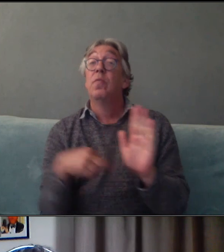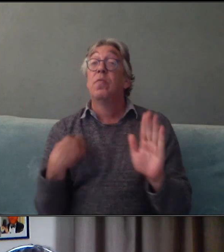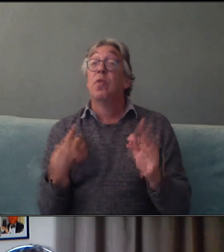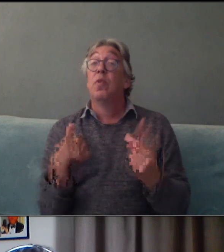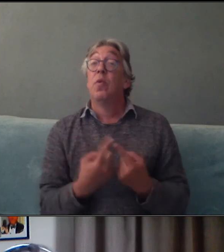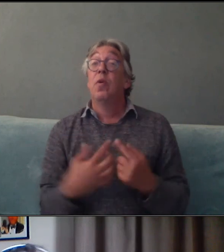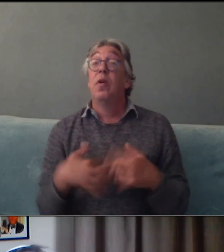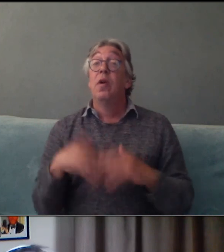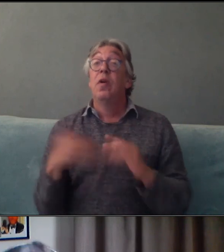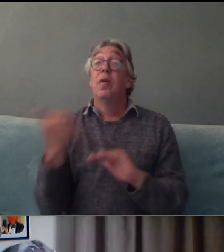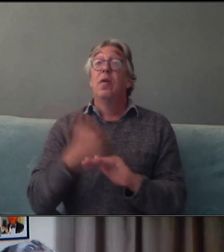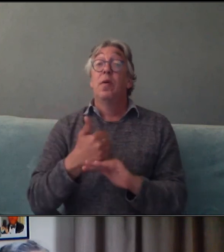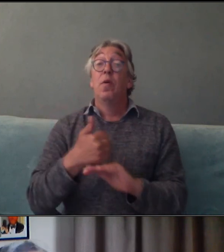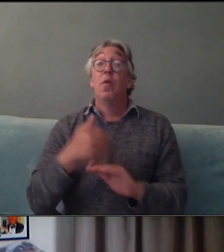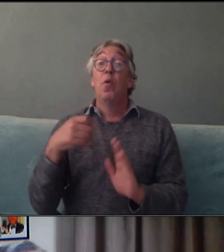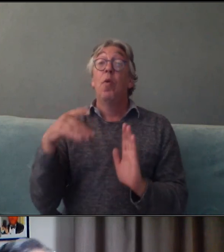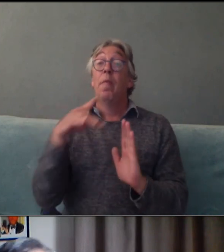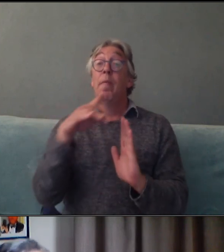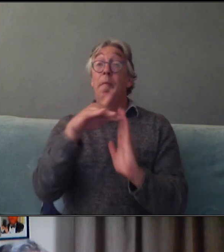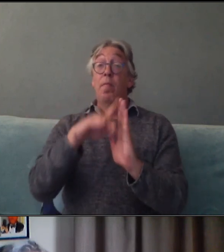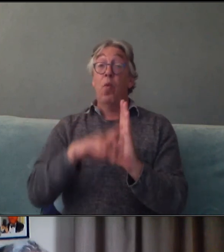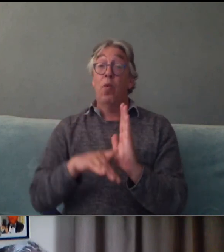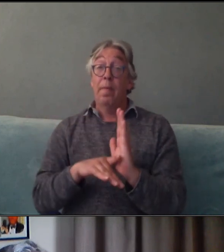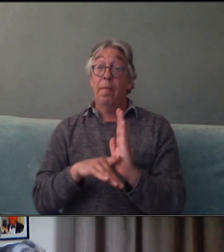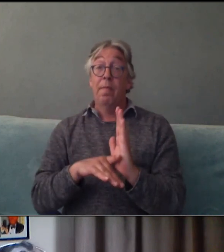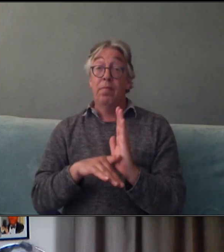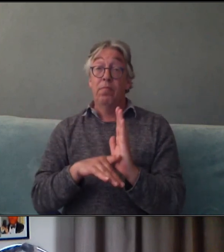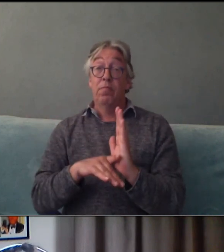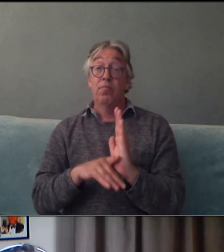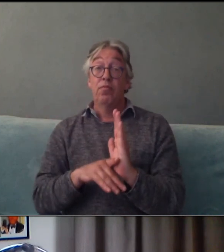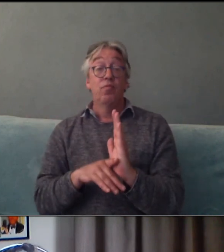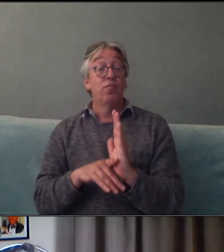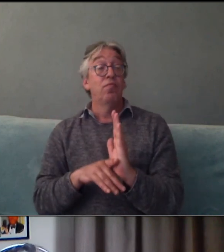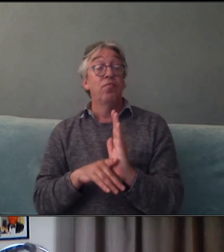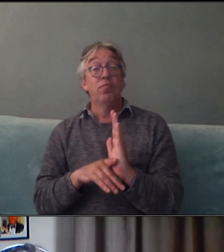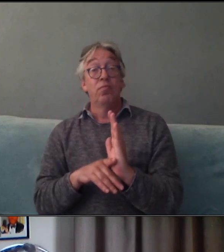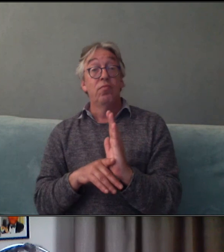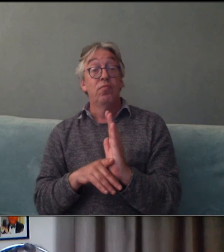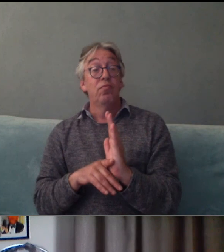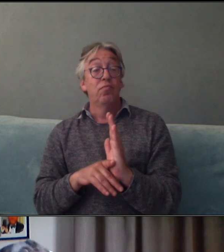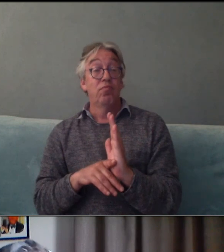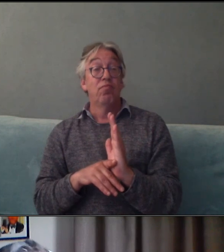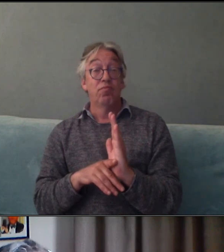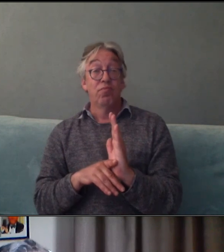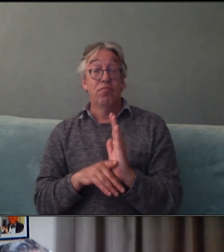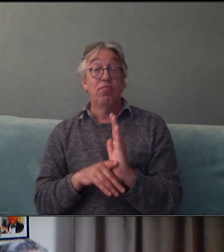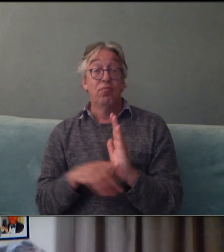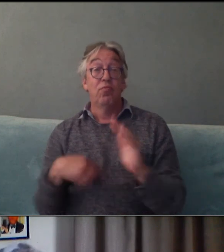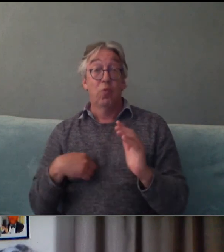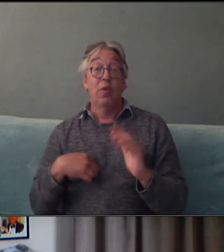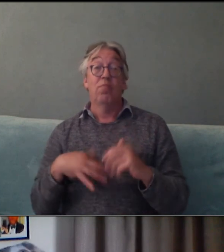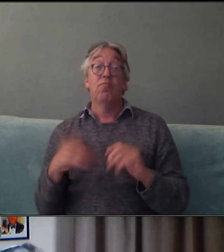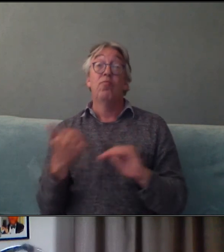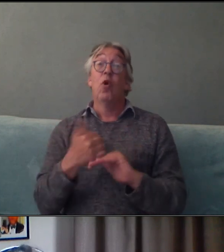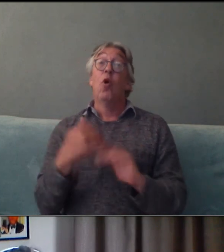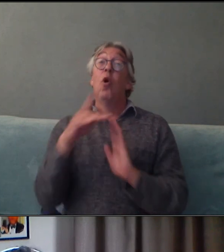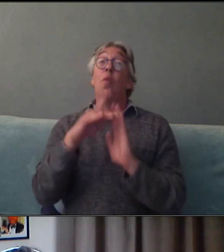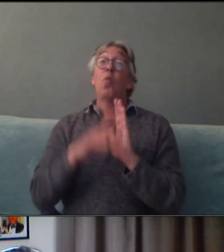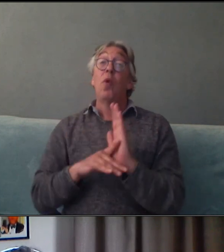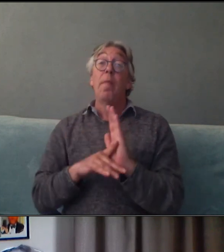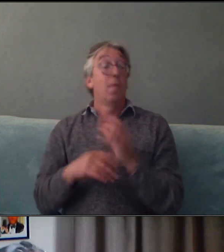that provide support for people with disabilities to find work